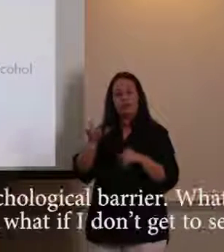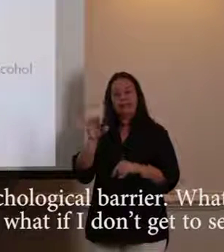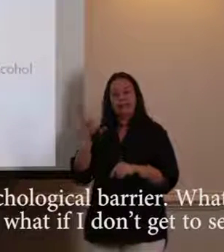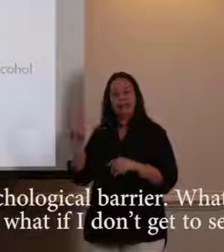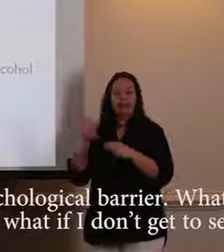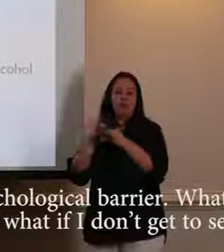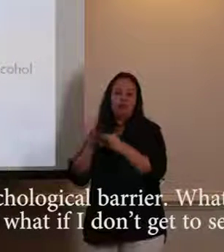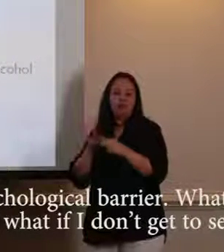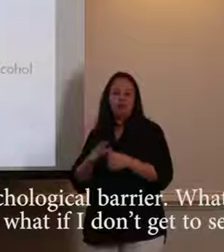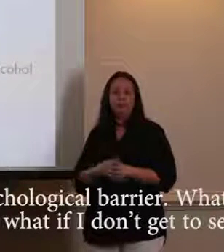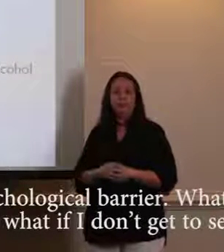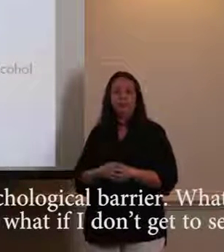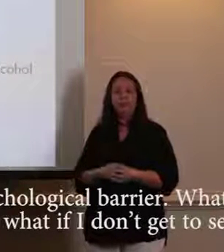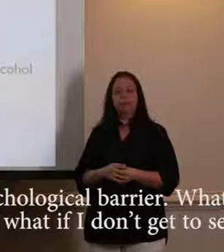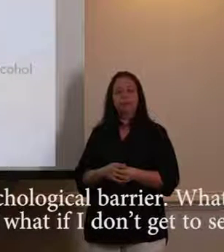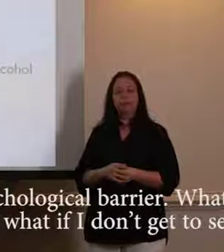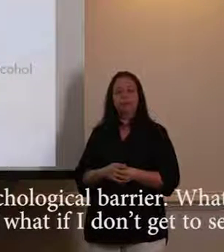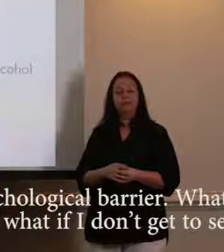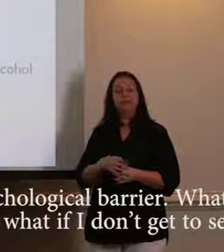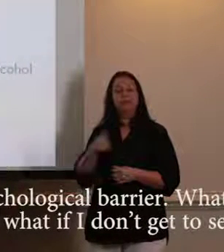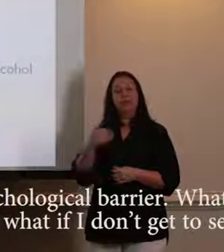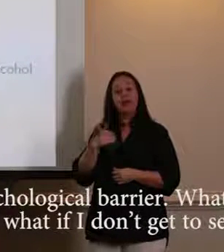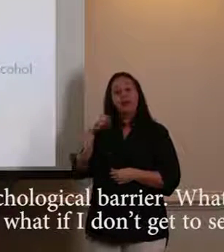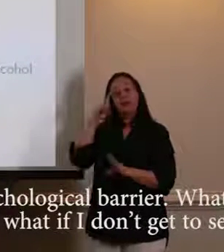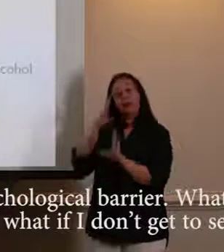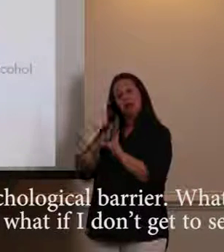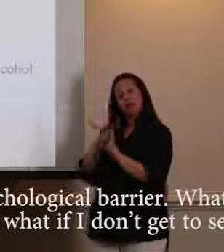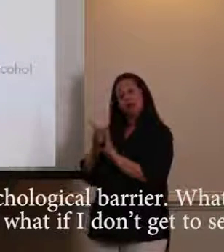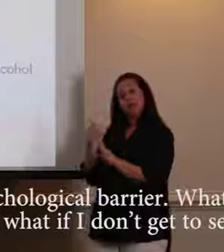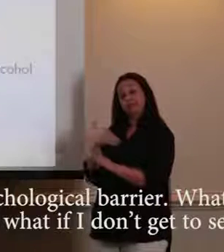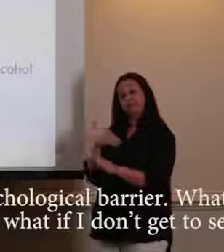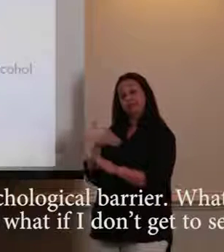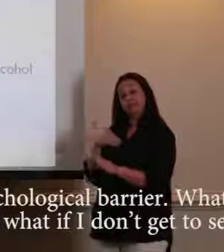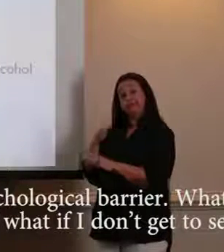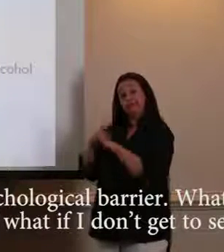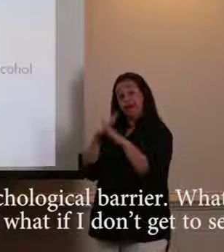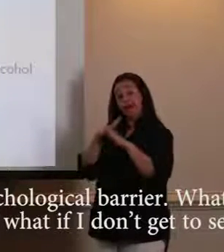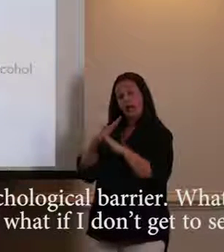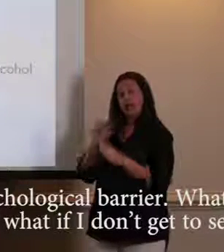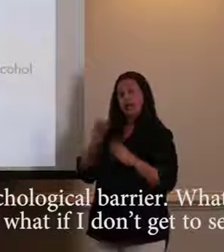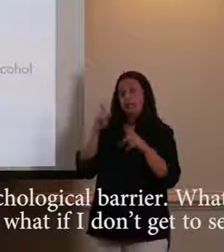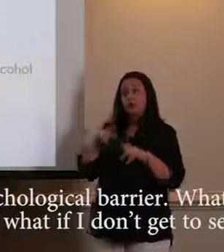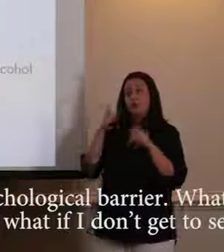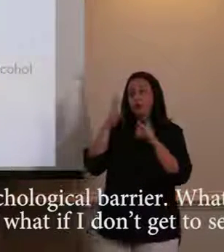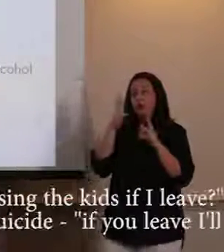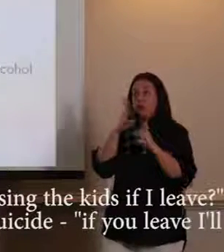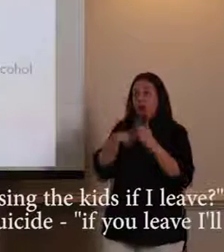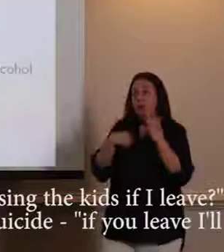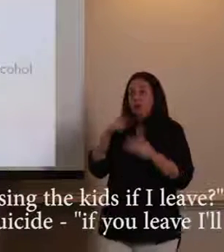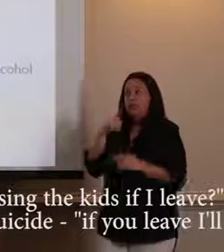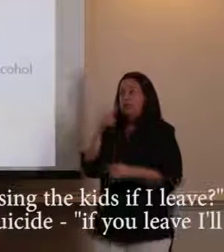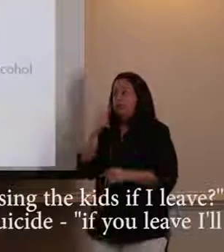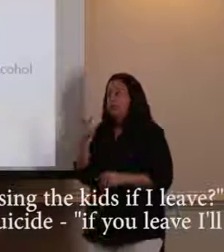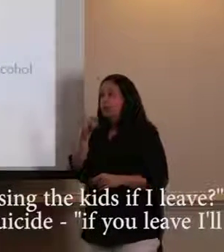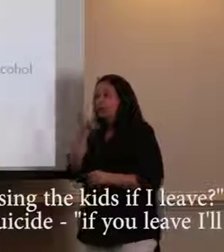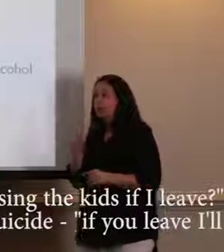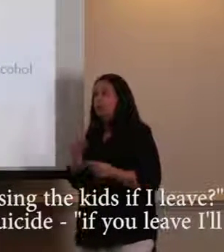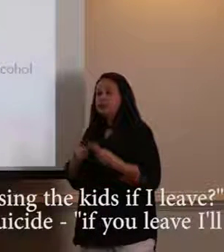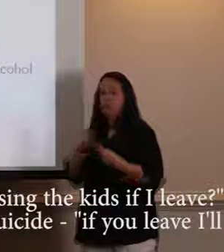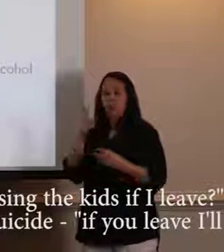relationship. There is the psychological barrier. What if they're worried like, oh, well, what if I don't get to see the kids? Or what if he starts abusing the